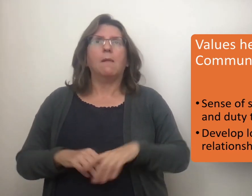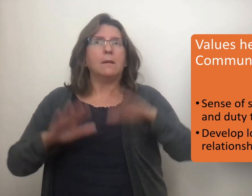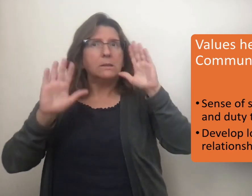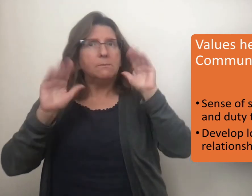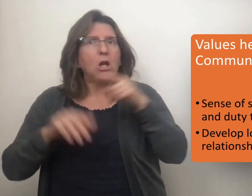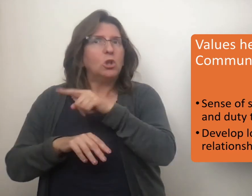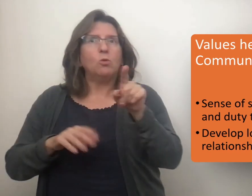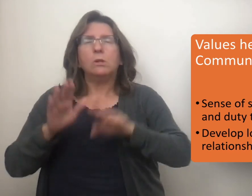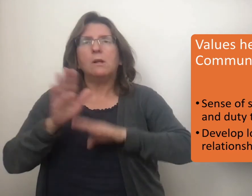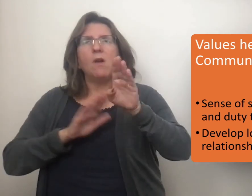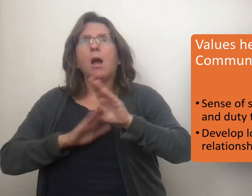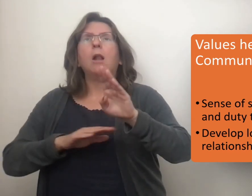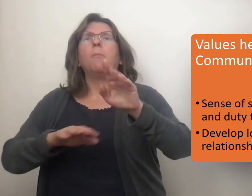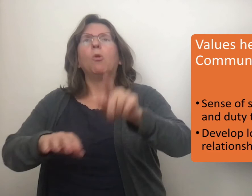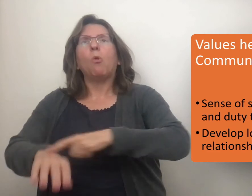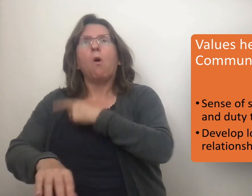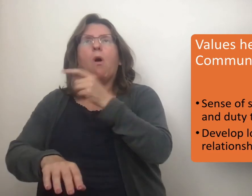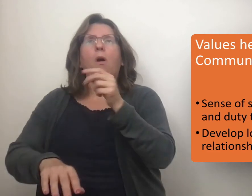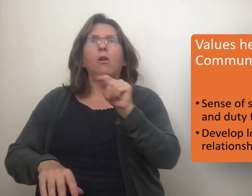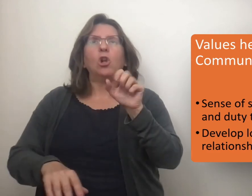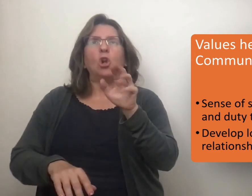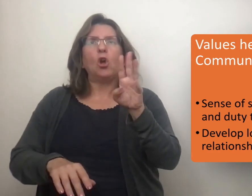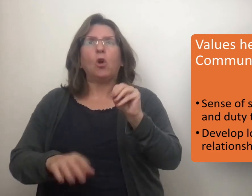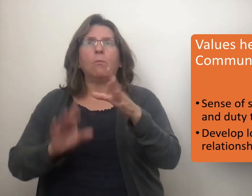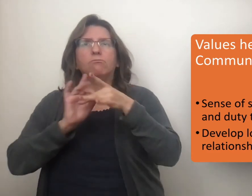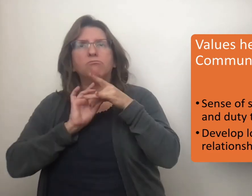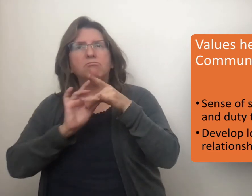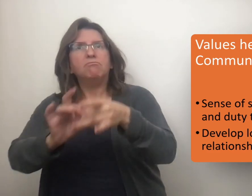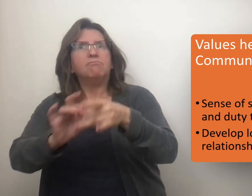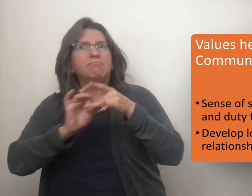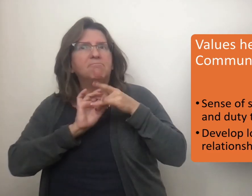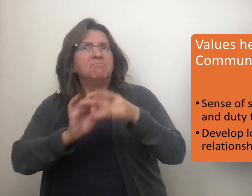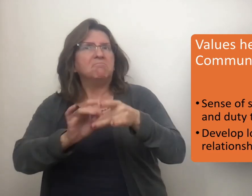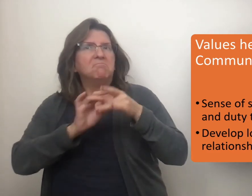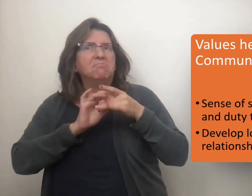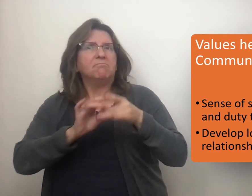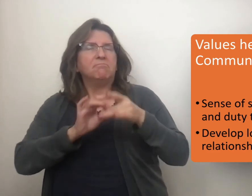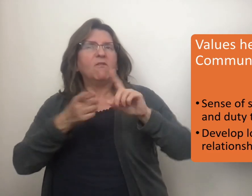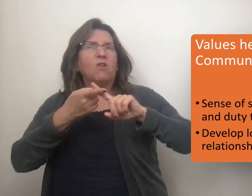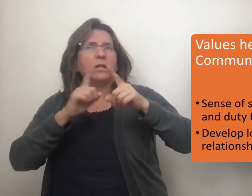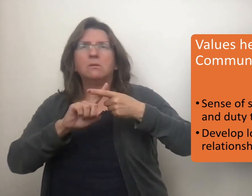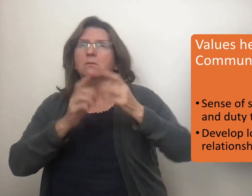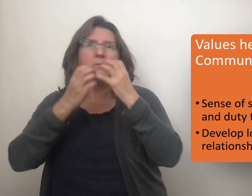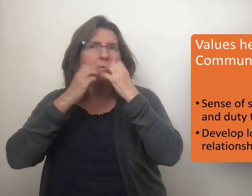group. You would naturally develop long-term relationships within the community.